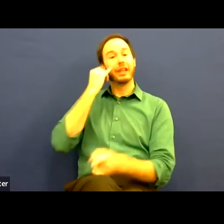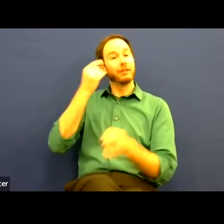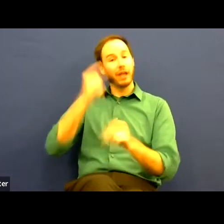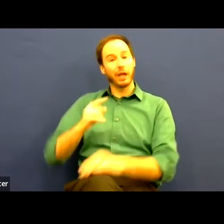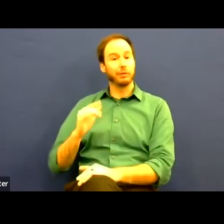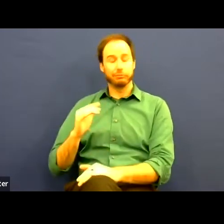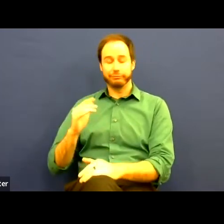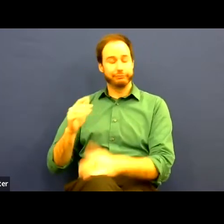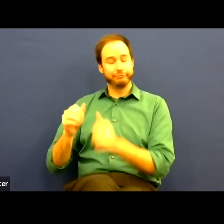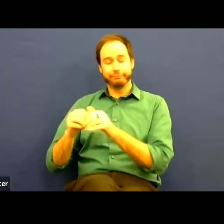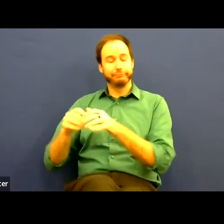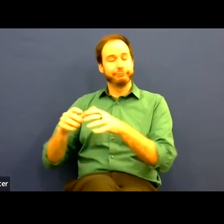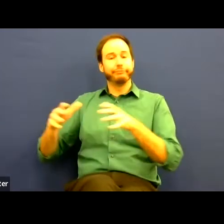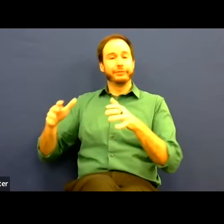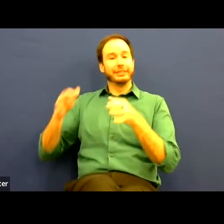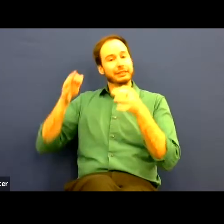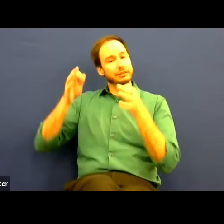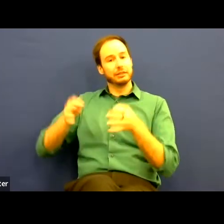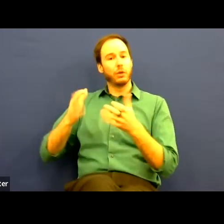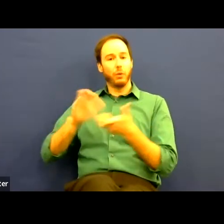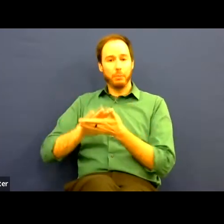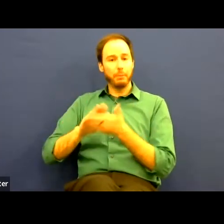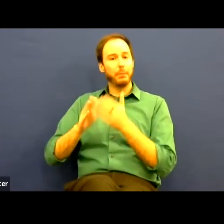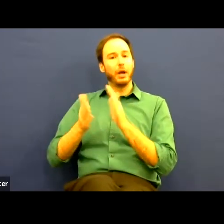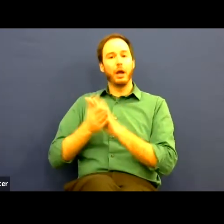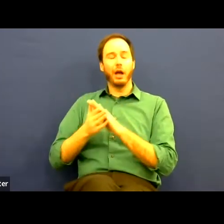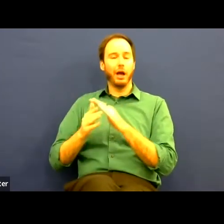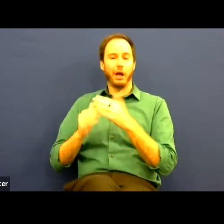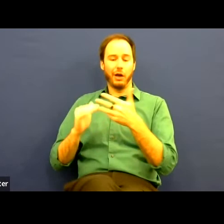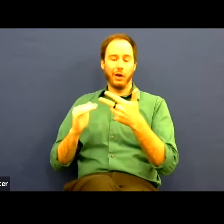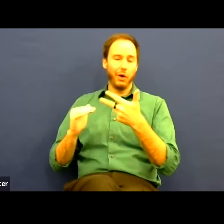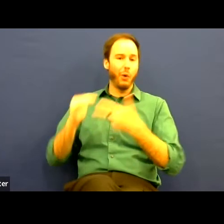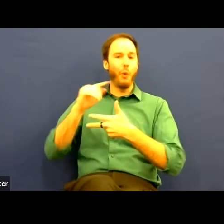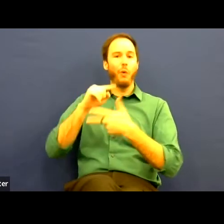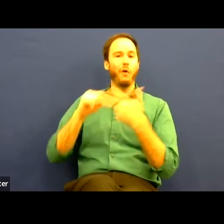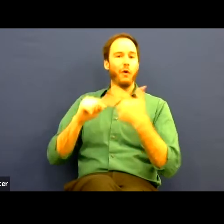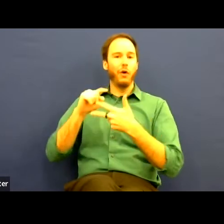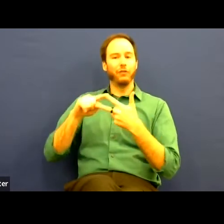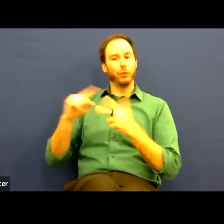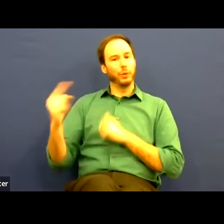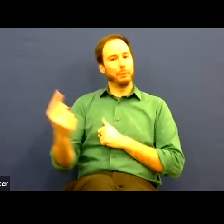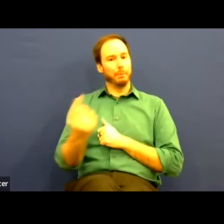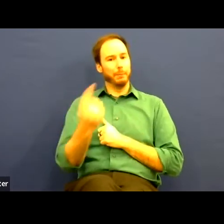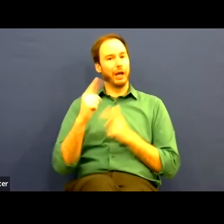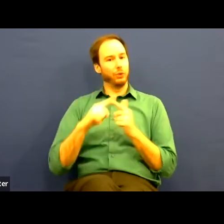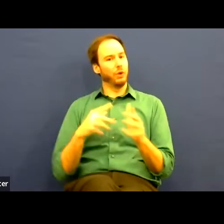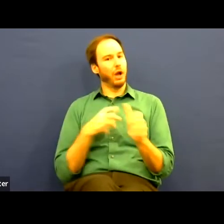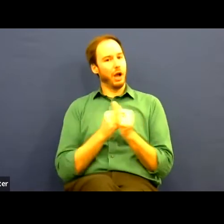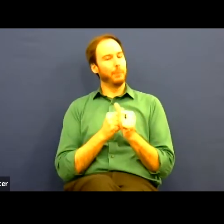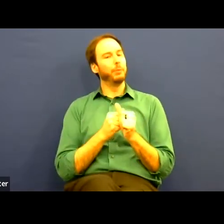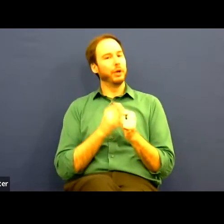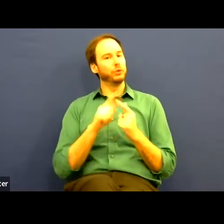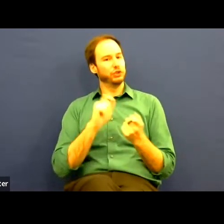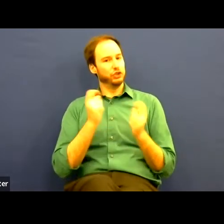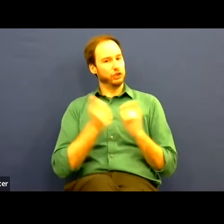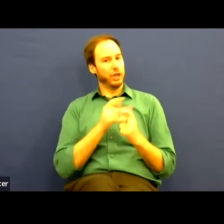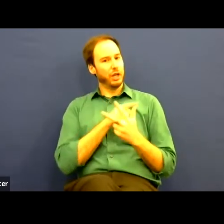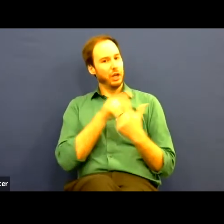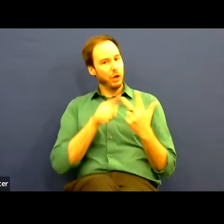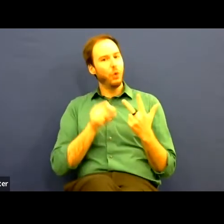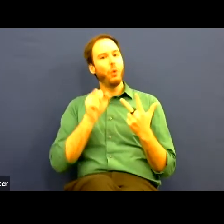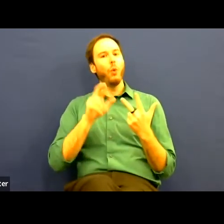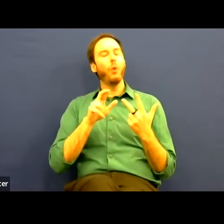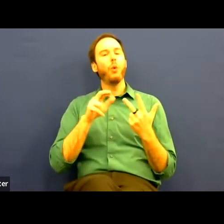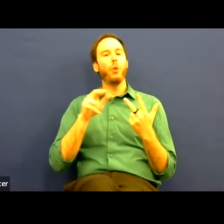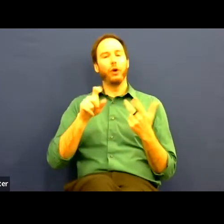point where you're starting to get over those numbers, you either have to come back in for an update for a special use permit, or they'll have to